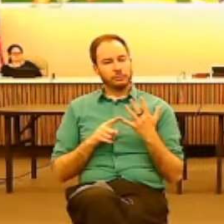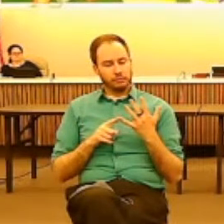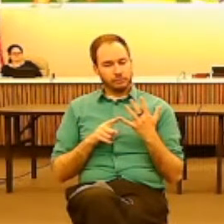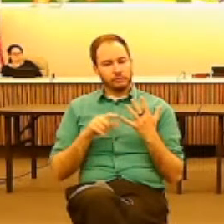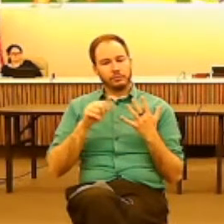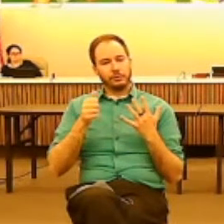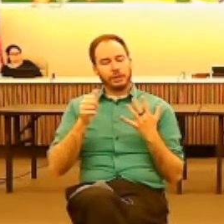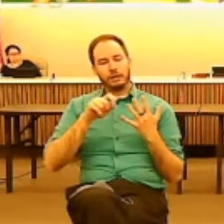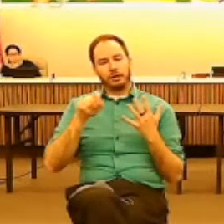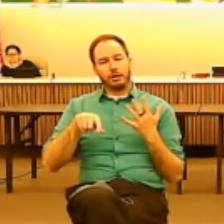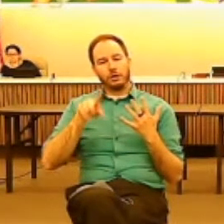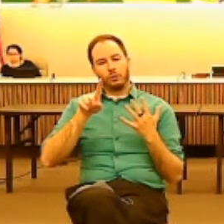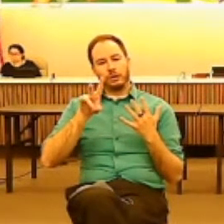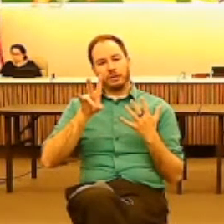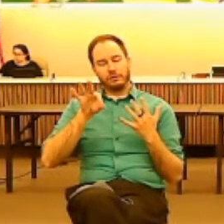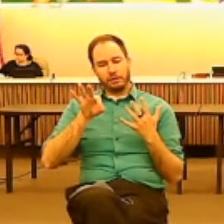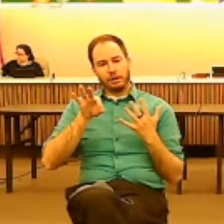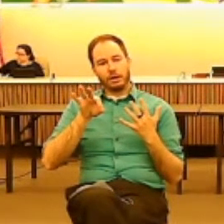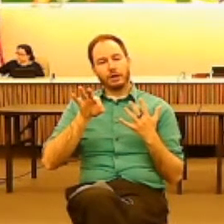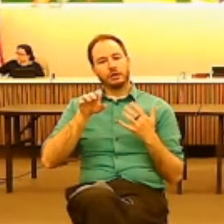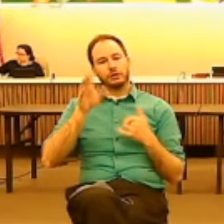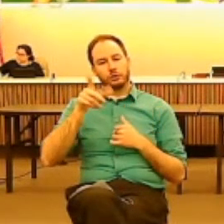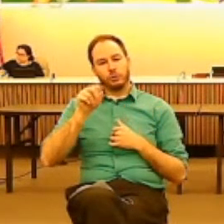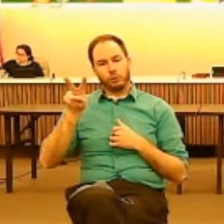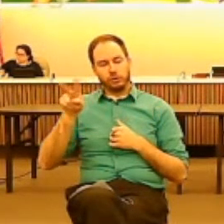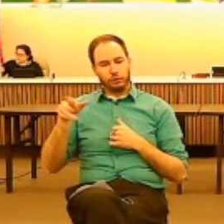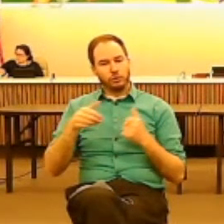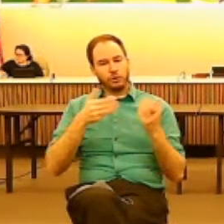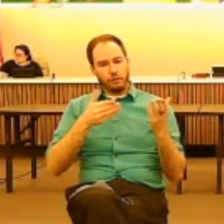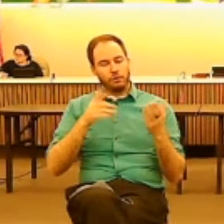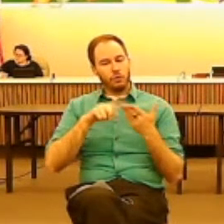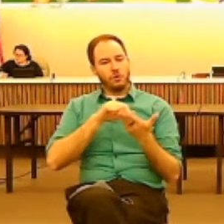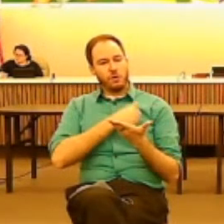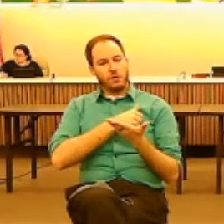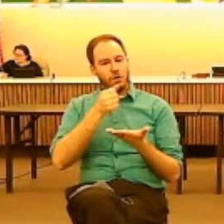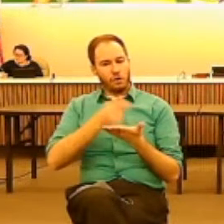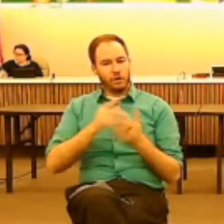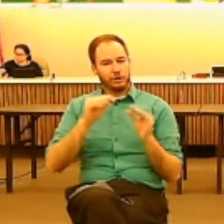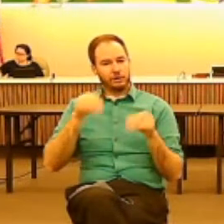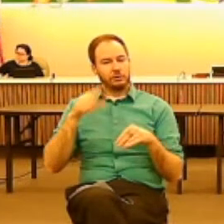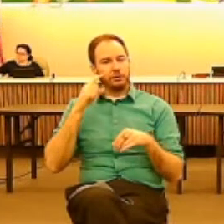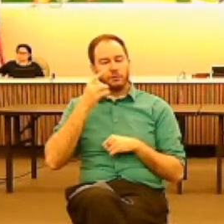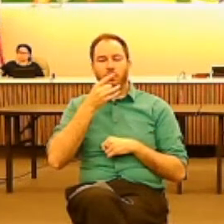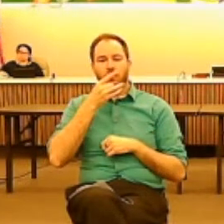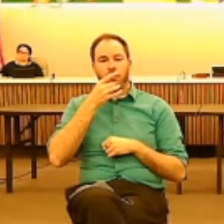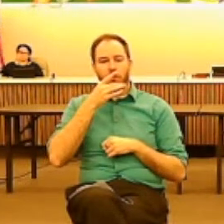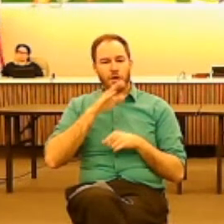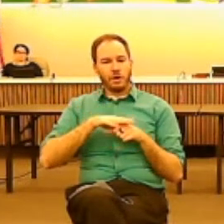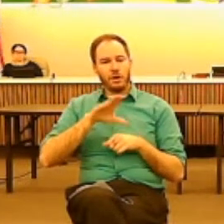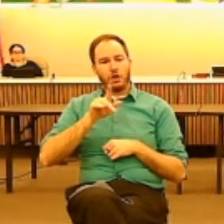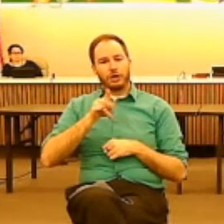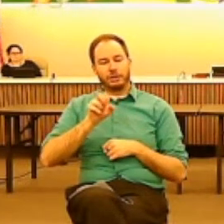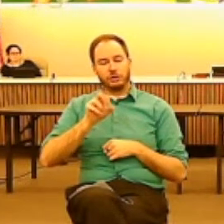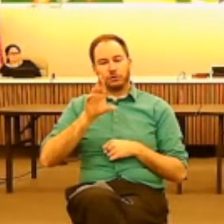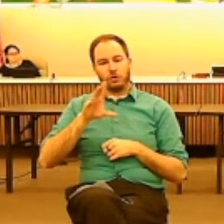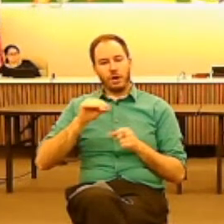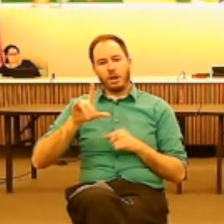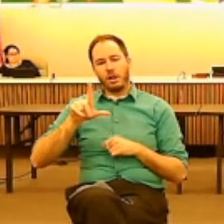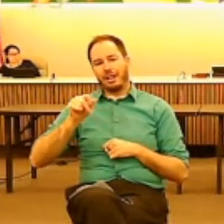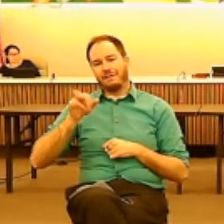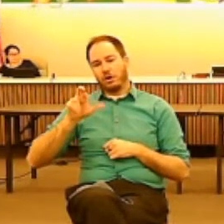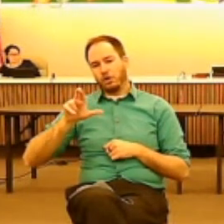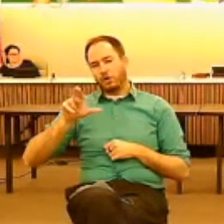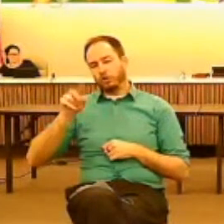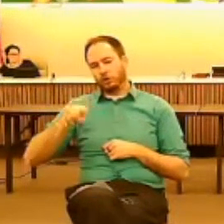number 10-179, 2022 to authorize the installation of a traffic signal on Hawkins Road and Lavender Circle,